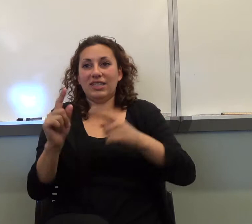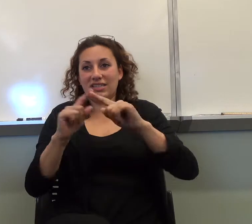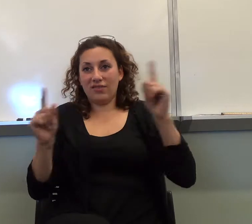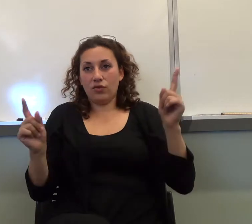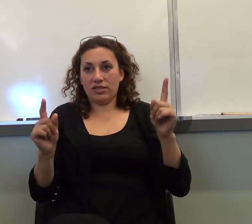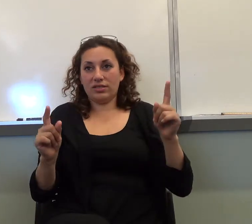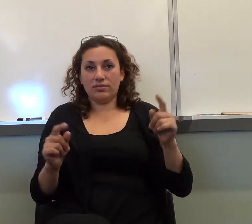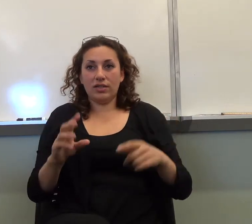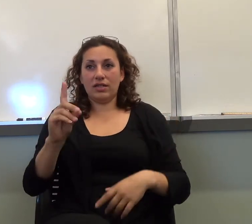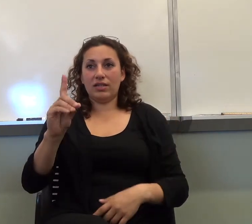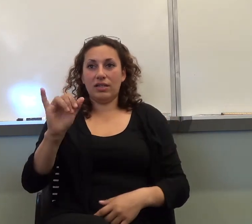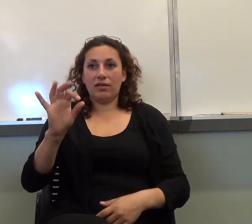64,000, excuse